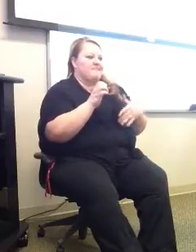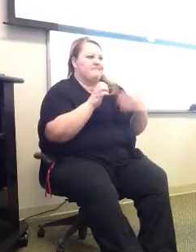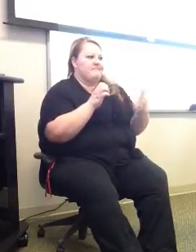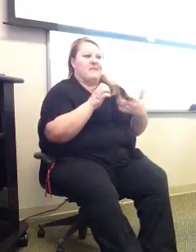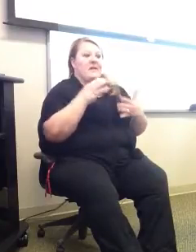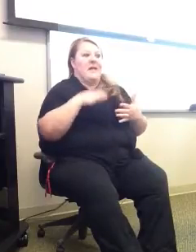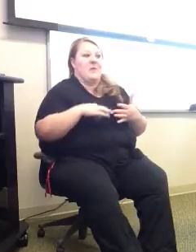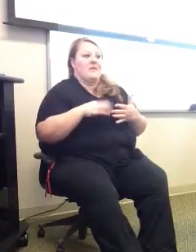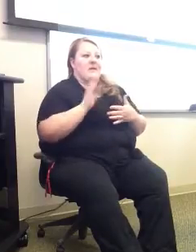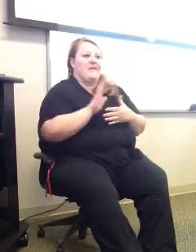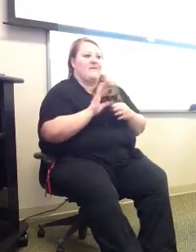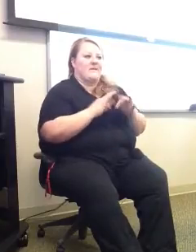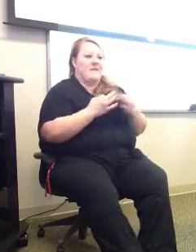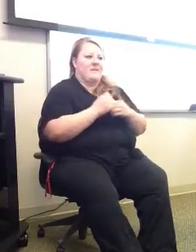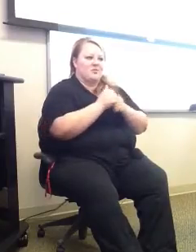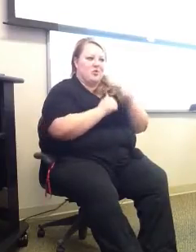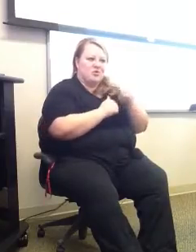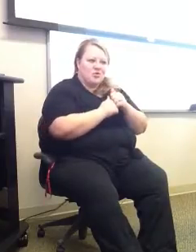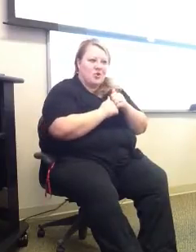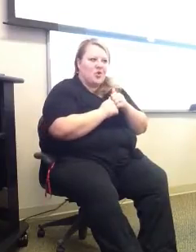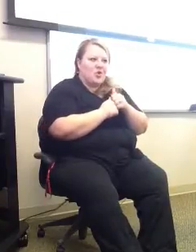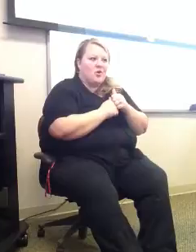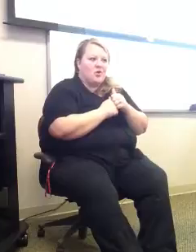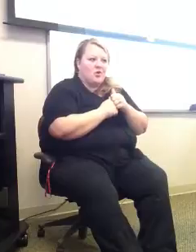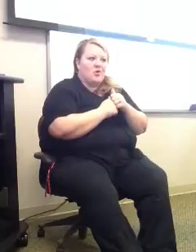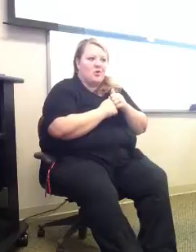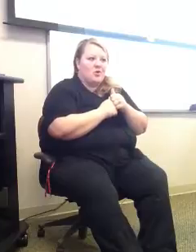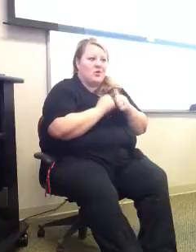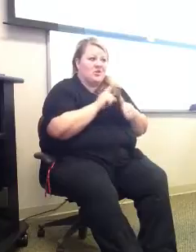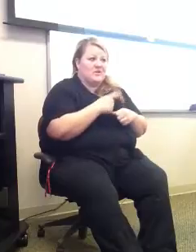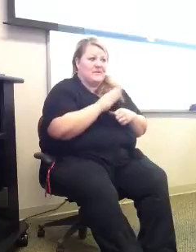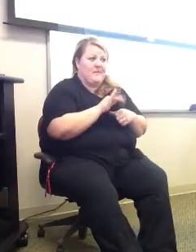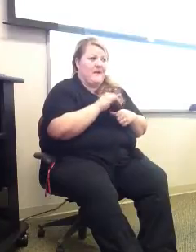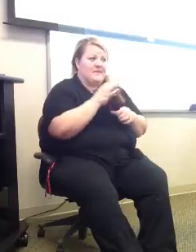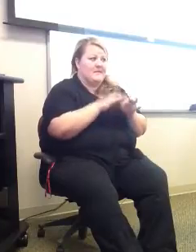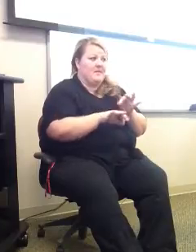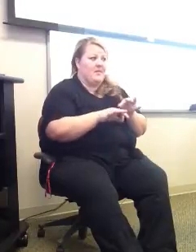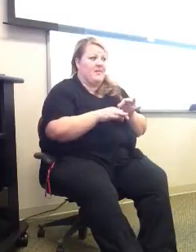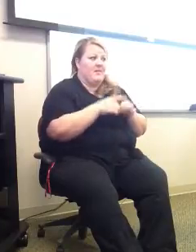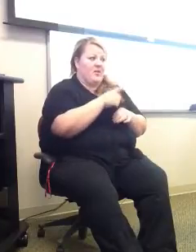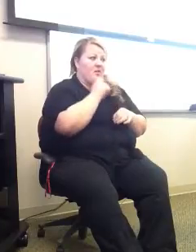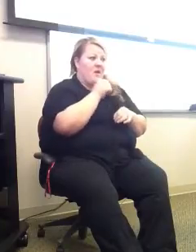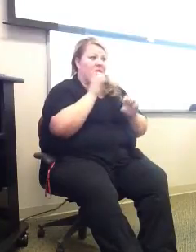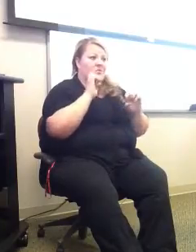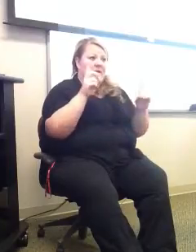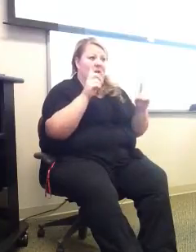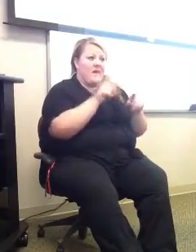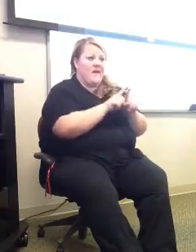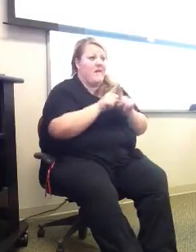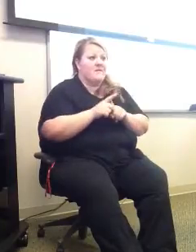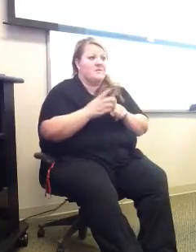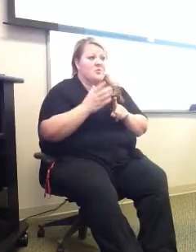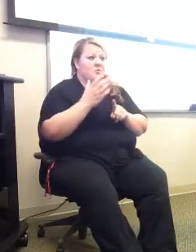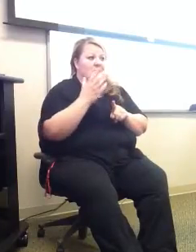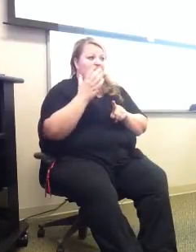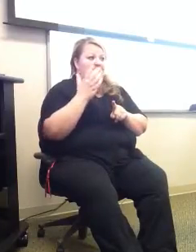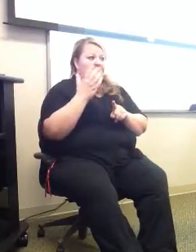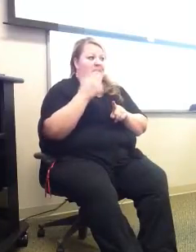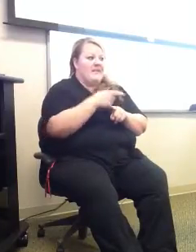counting in their family structure just by simple, they're just not educated as to, this is who lives with